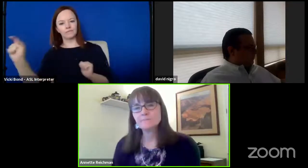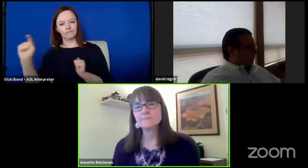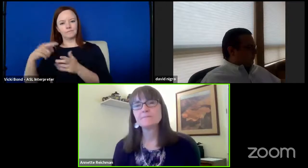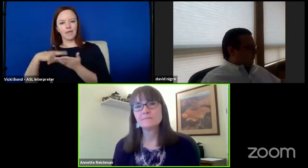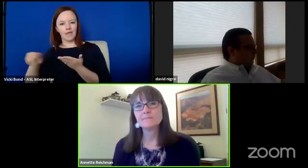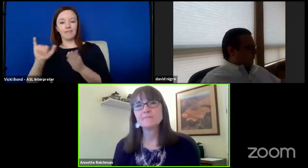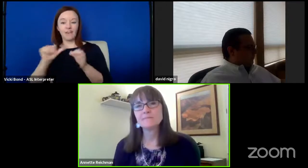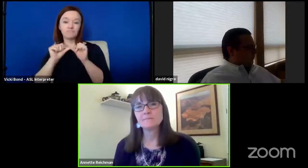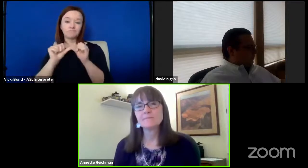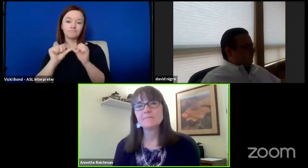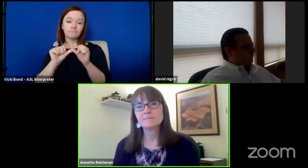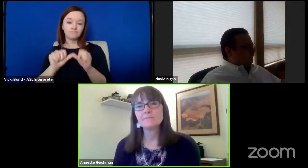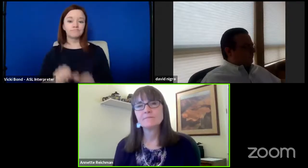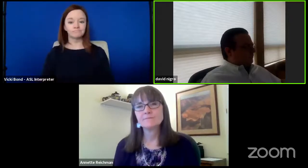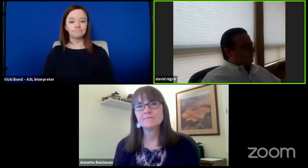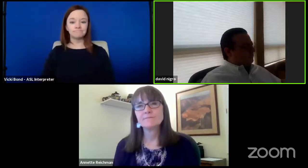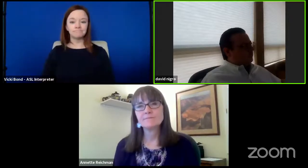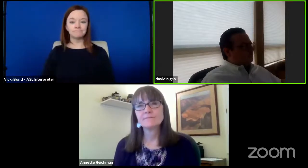ongoing.